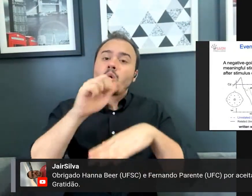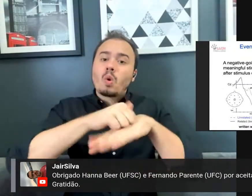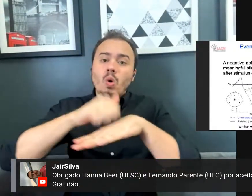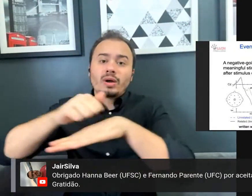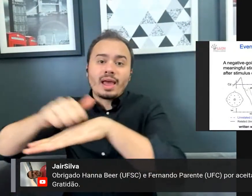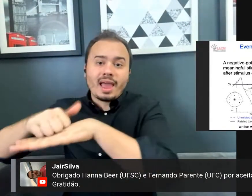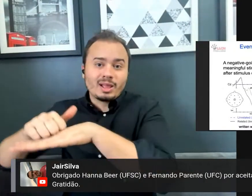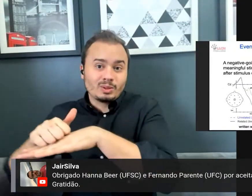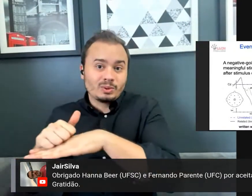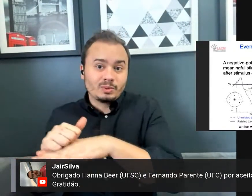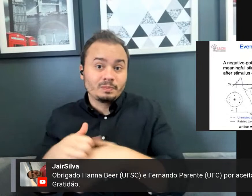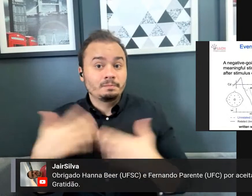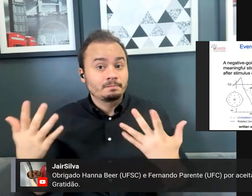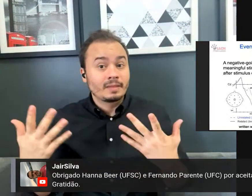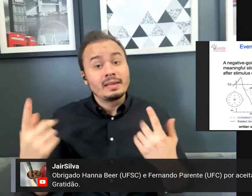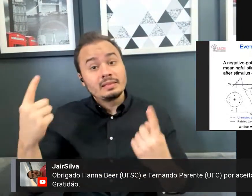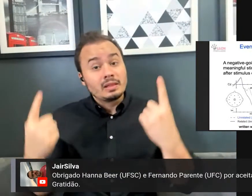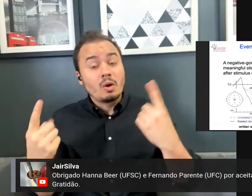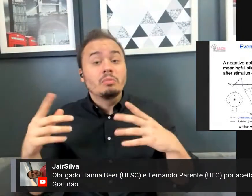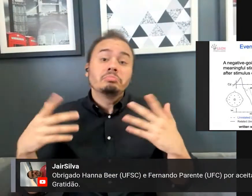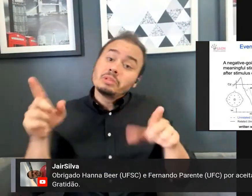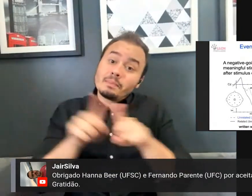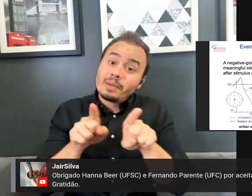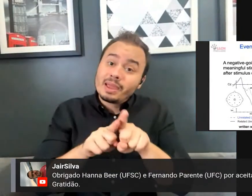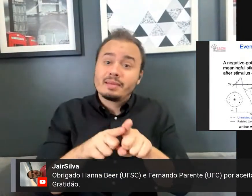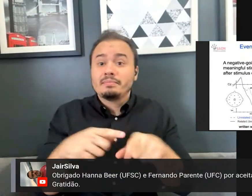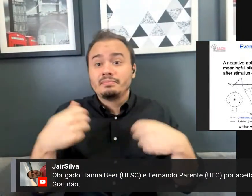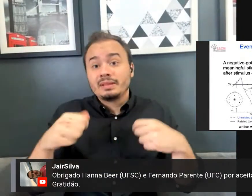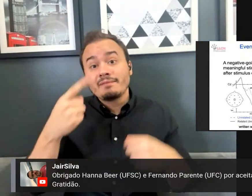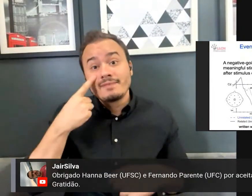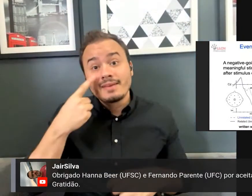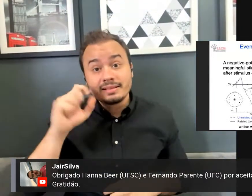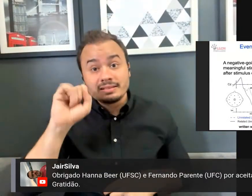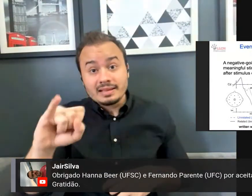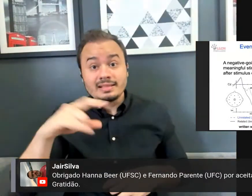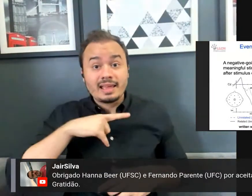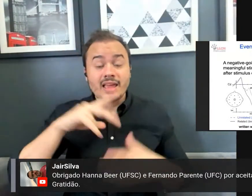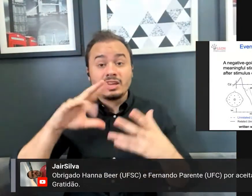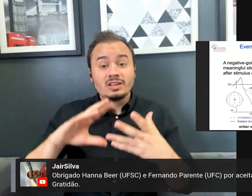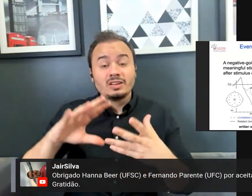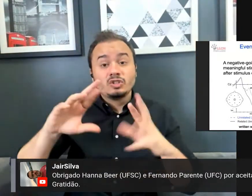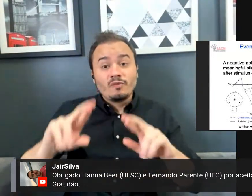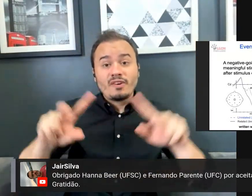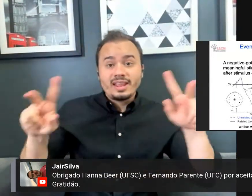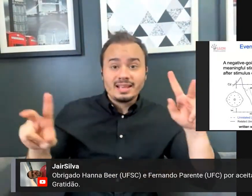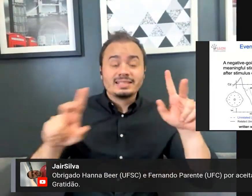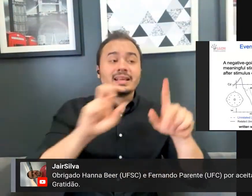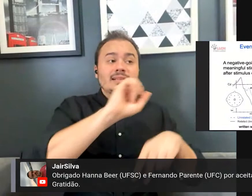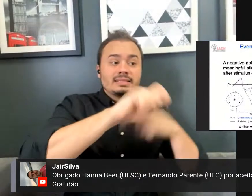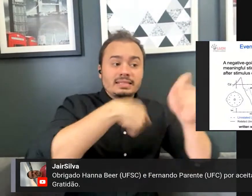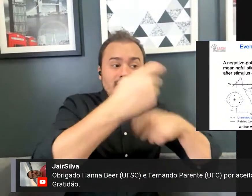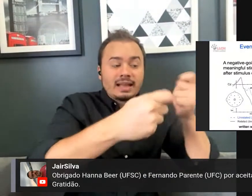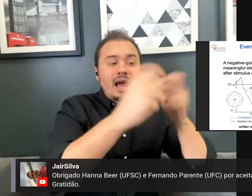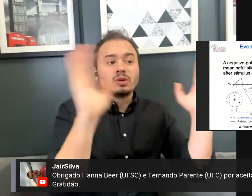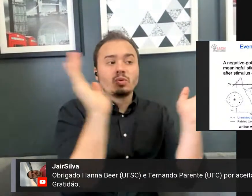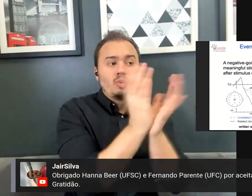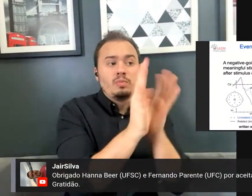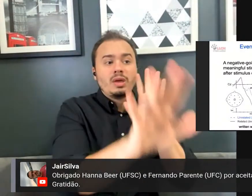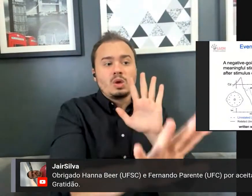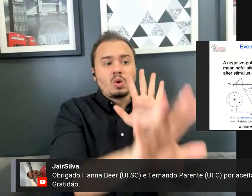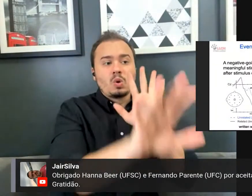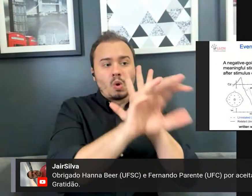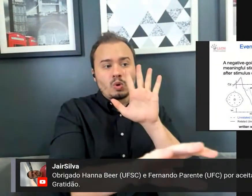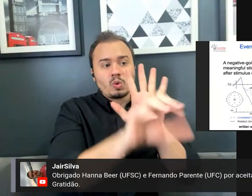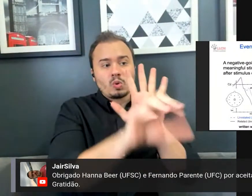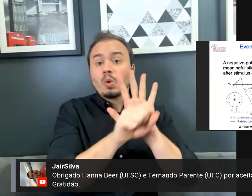between iconic and non-iconic signs with respect to the electrophysiological responses? But in order to